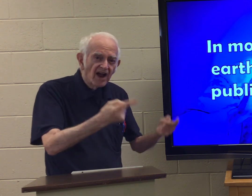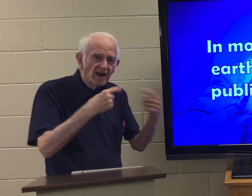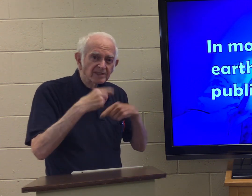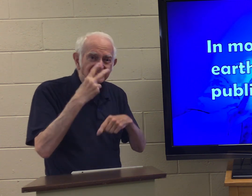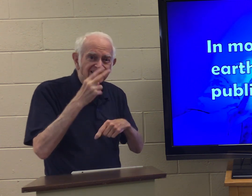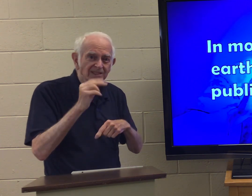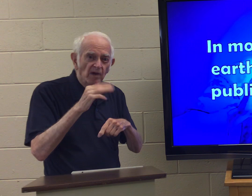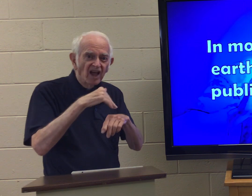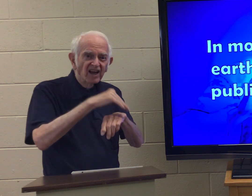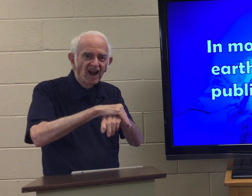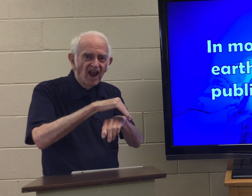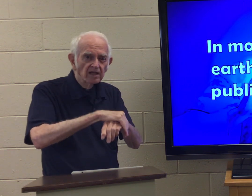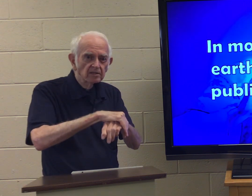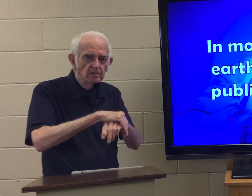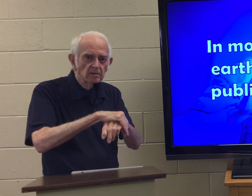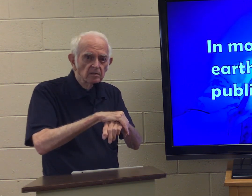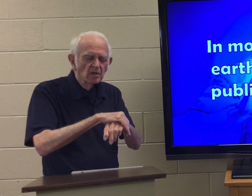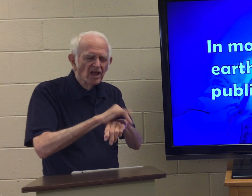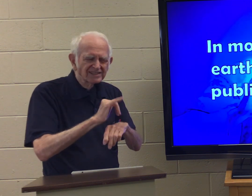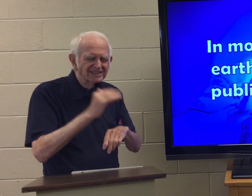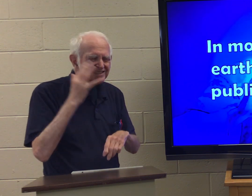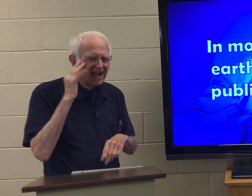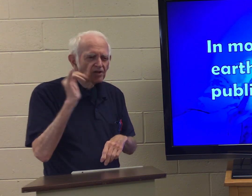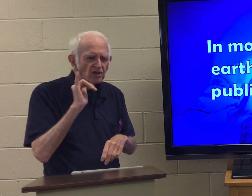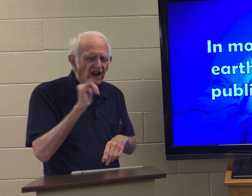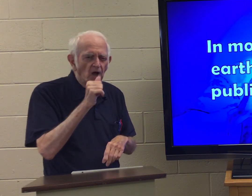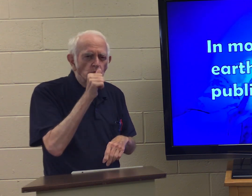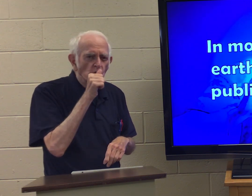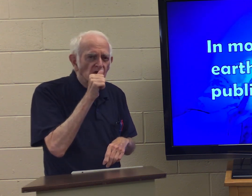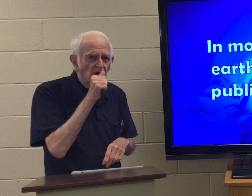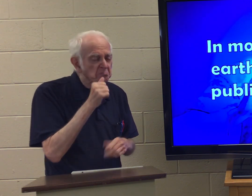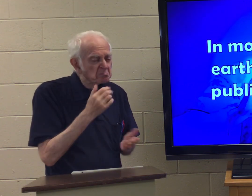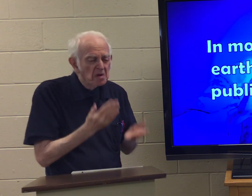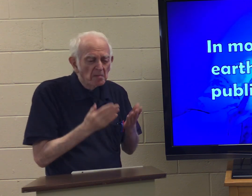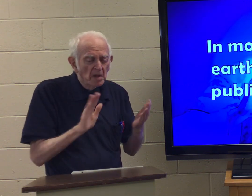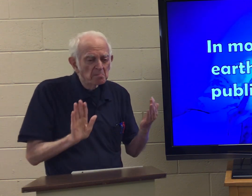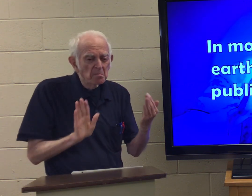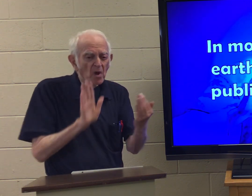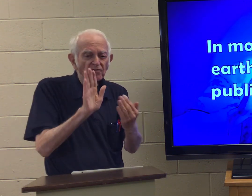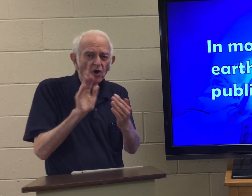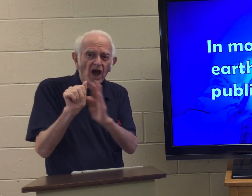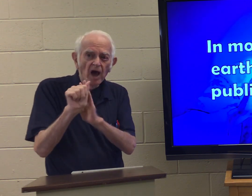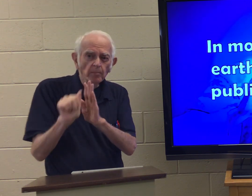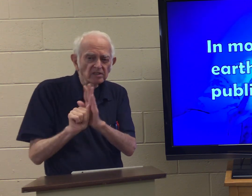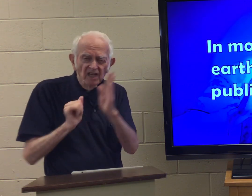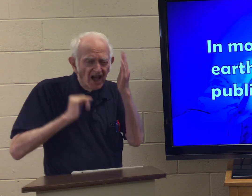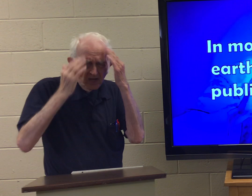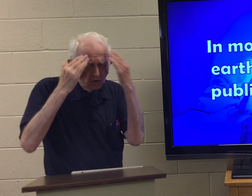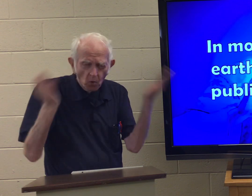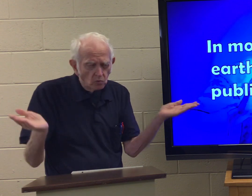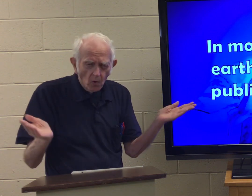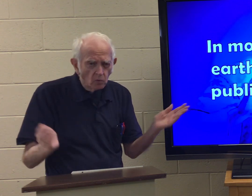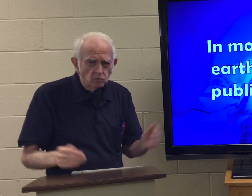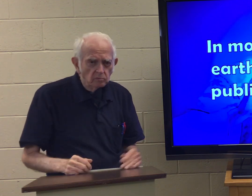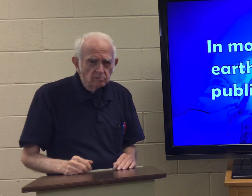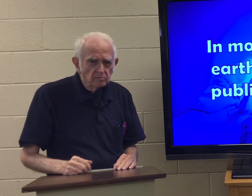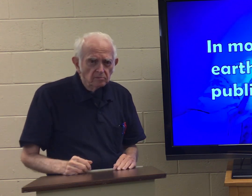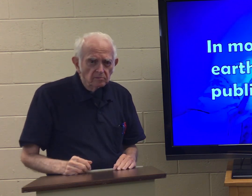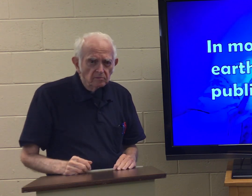who came to see him at night. It sounds like a private meeting. It may have been before the apostles, I don't